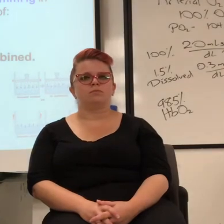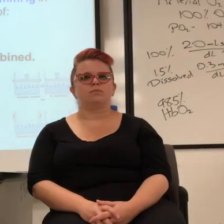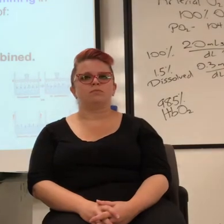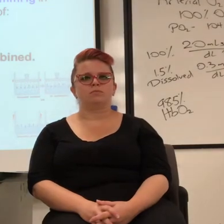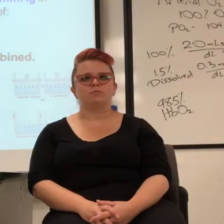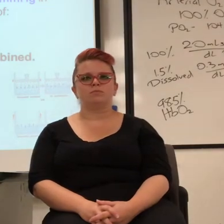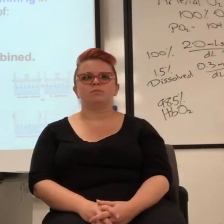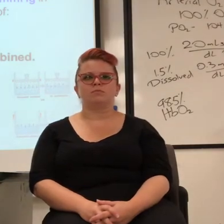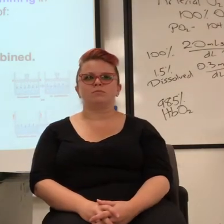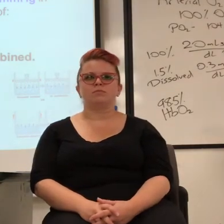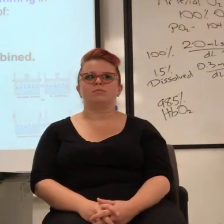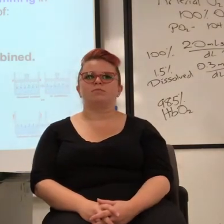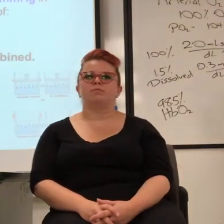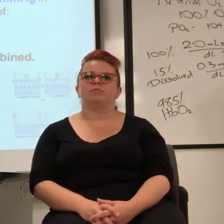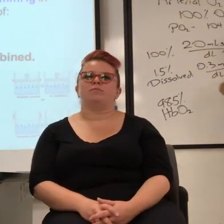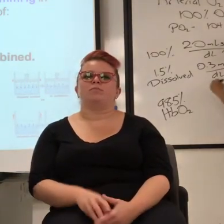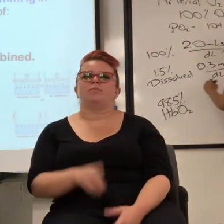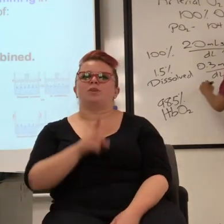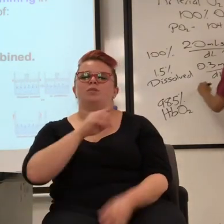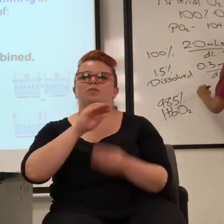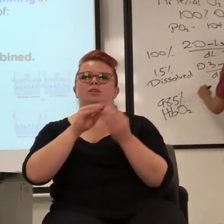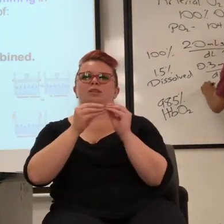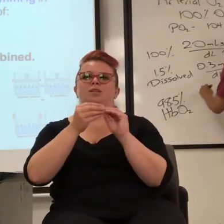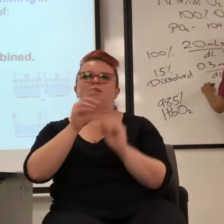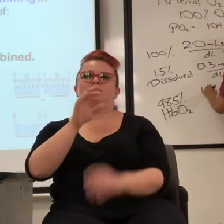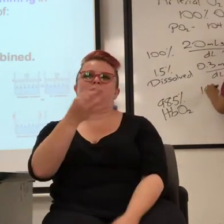So that figure is 19.7